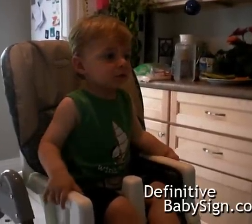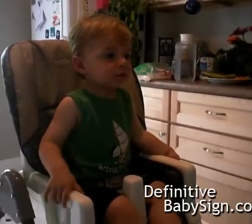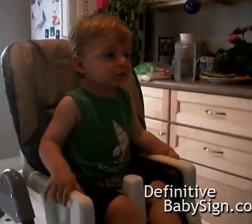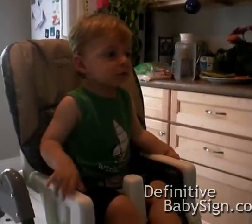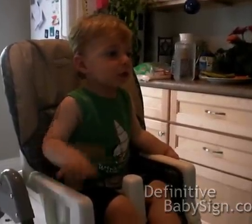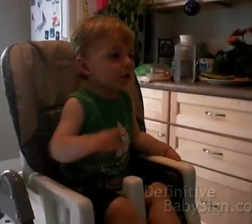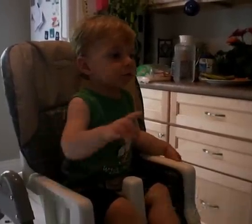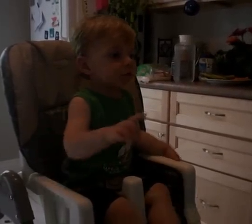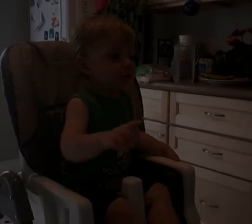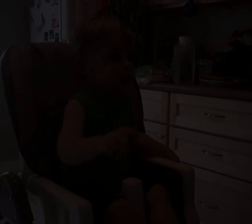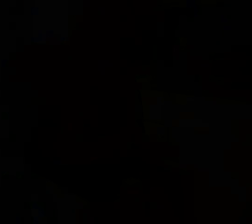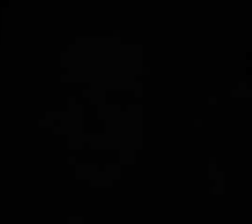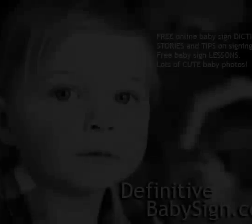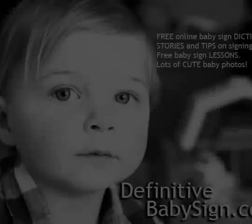I'll turn it off. I'll Thank